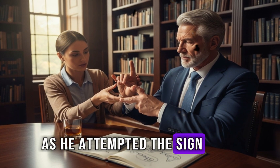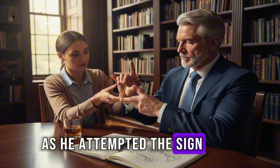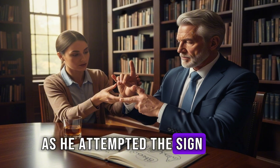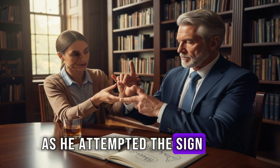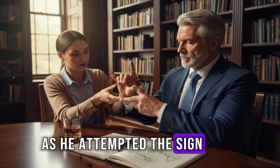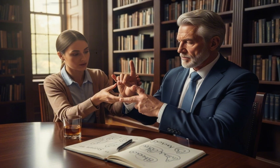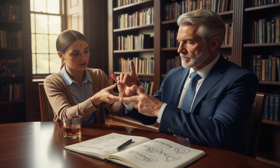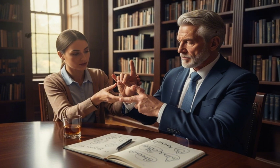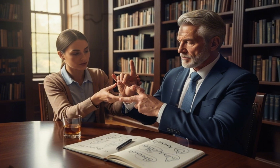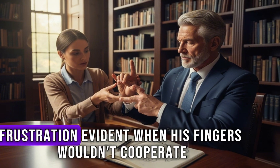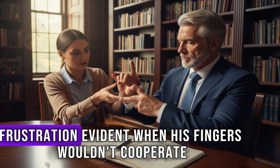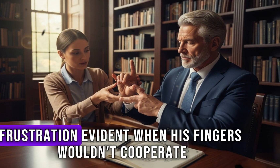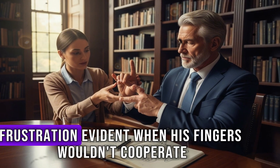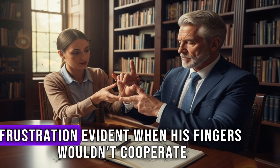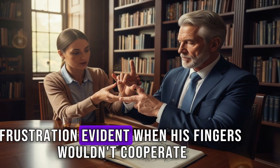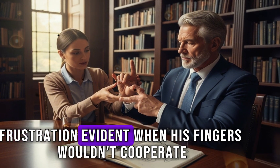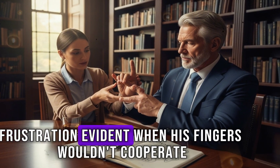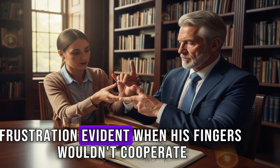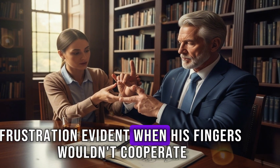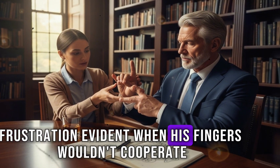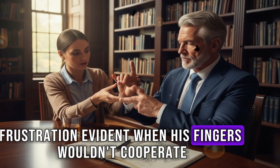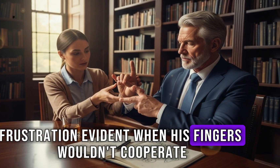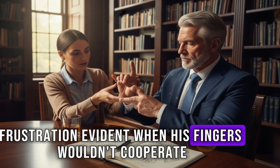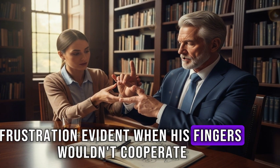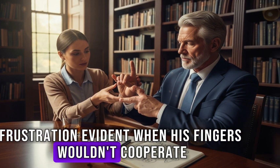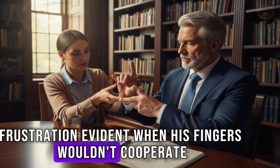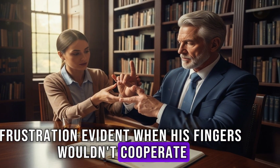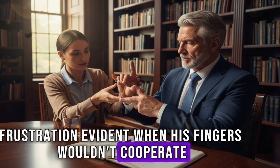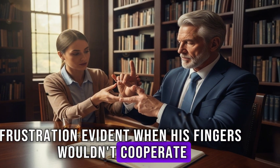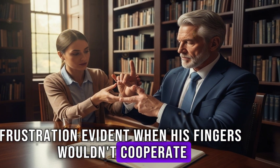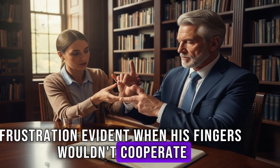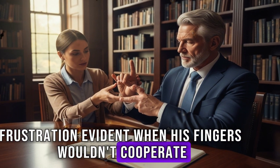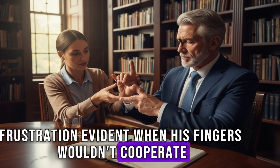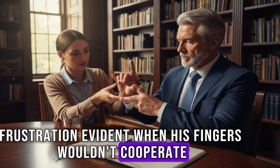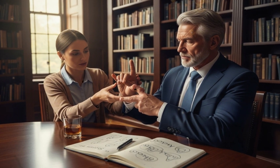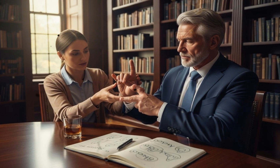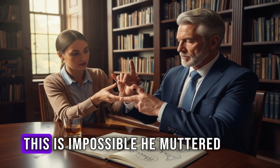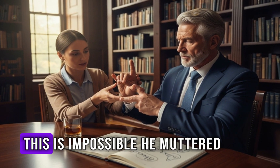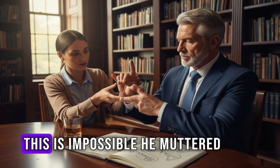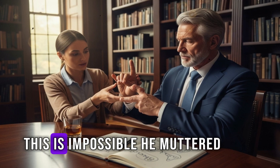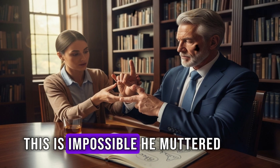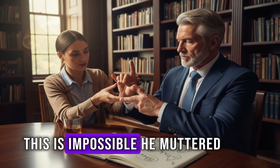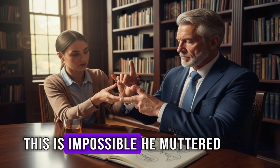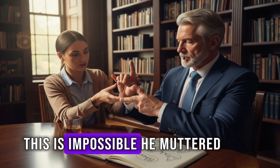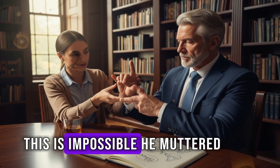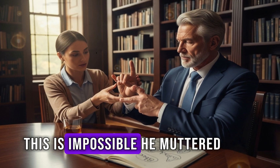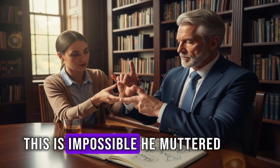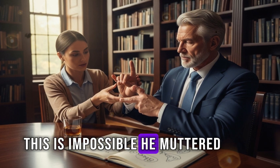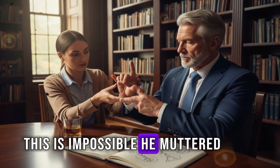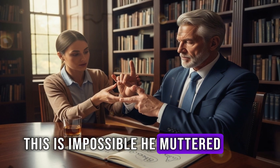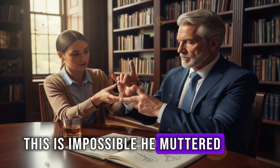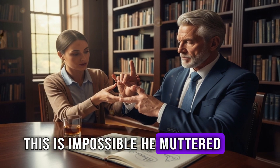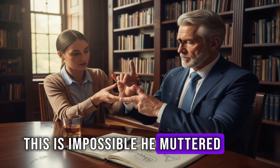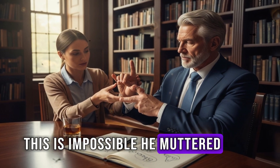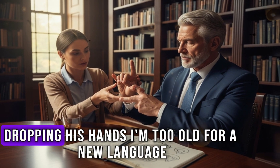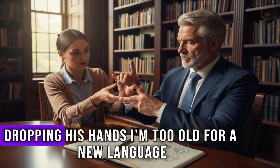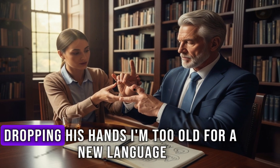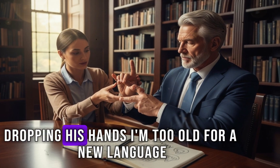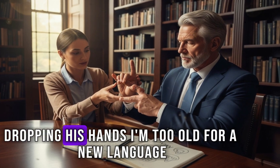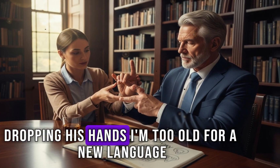sign. Frustration evident when his fingers wouldn't cooperate. This is impossible, he muttered, dropping his